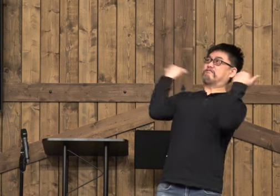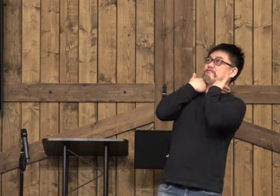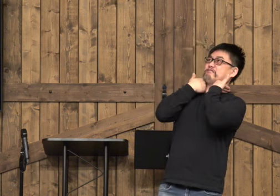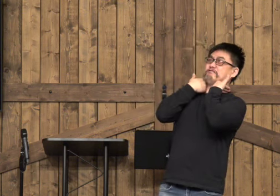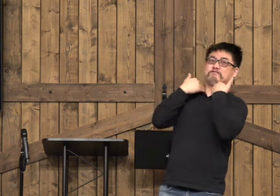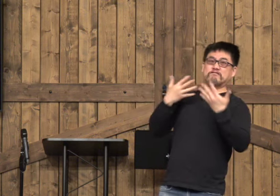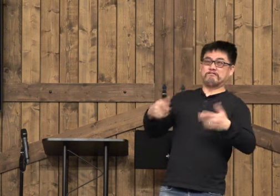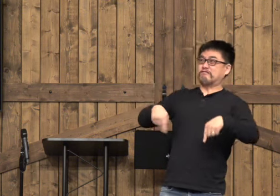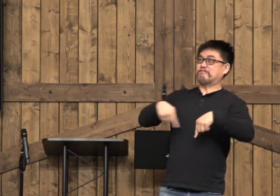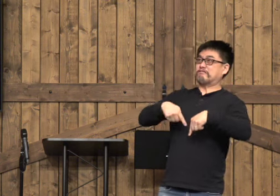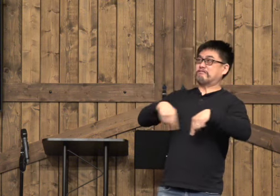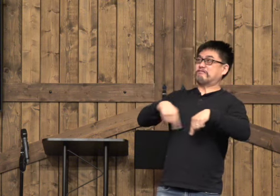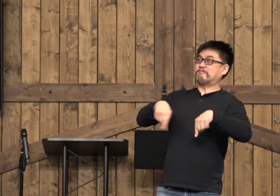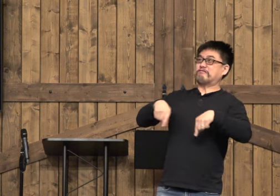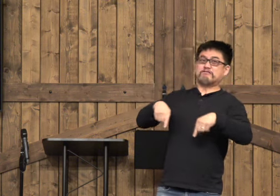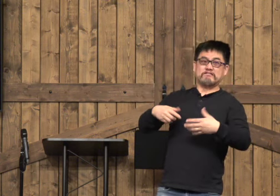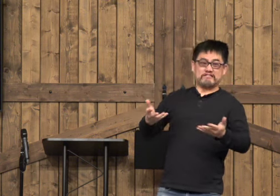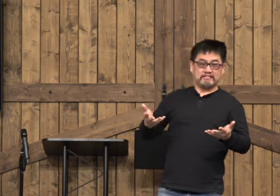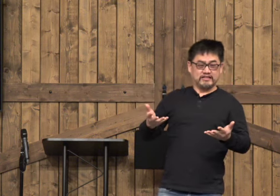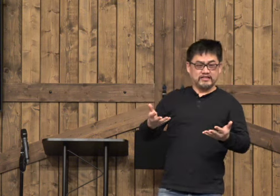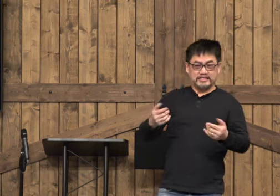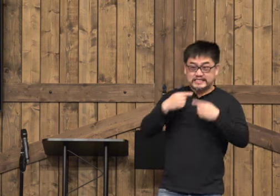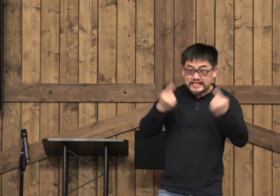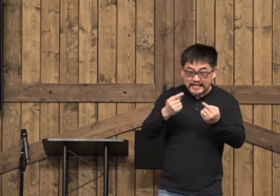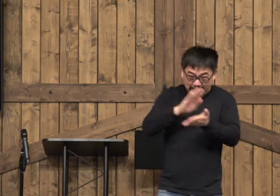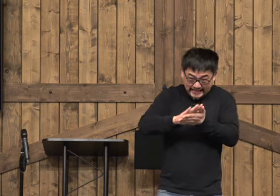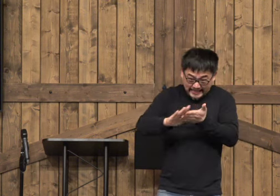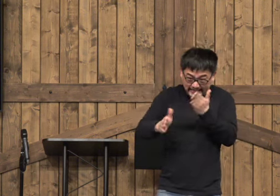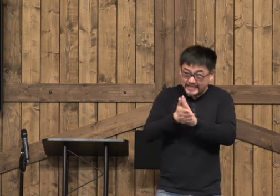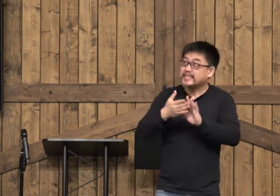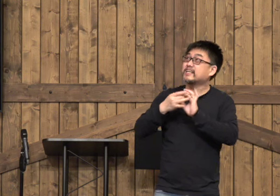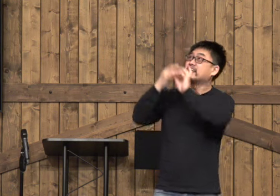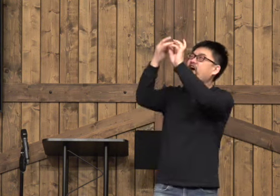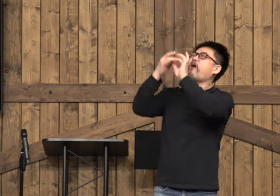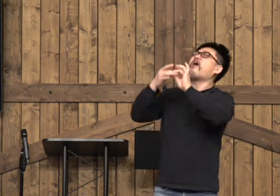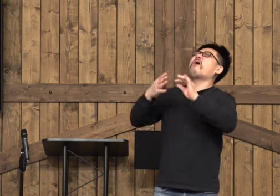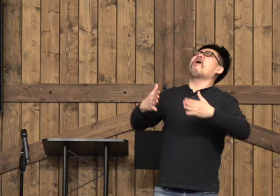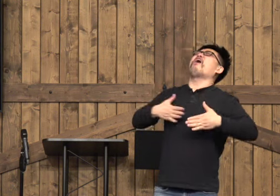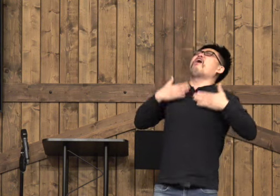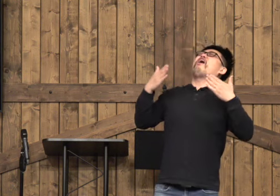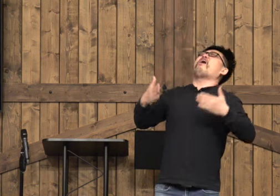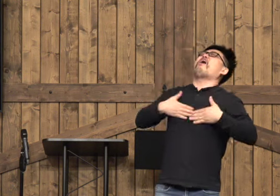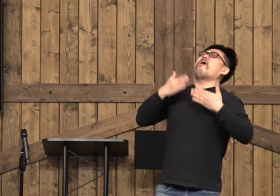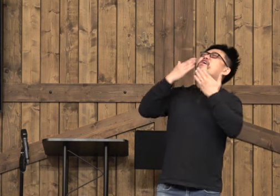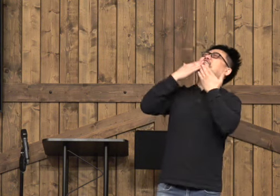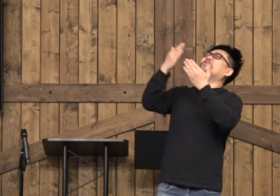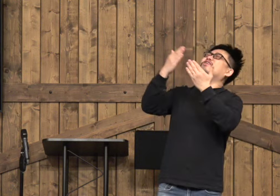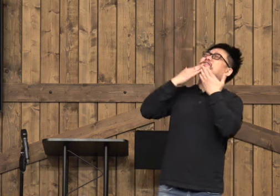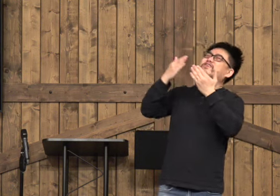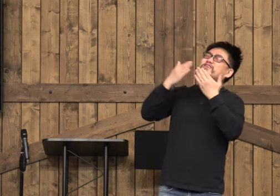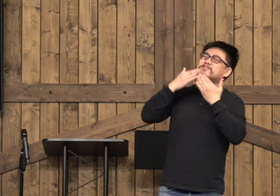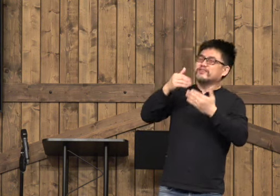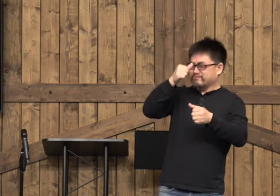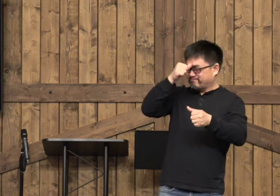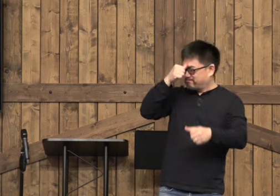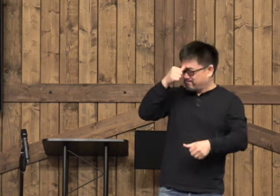Because if his sins were still in him and not in him, and he'd come before God, he would be condemned.